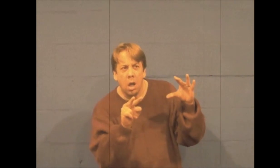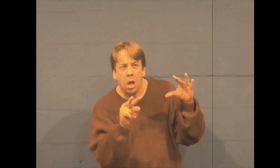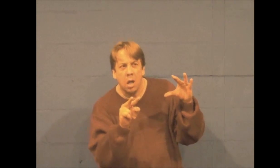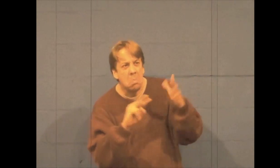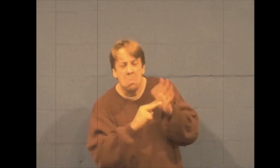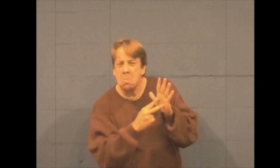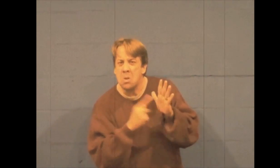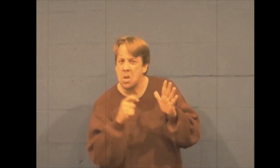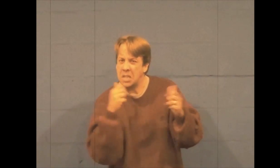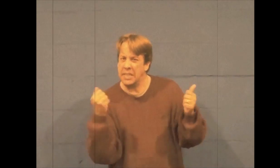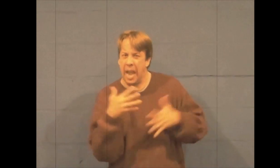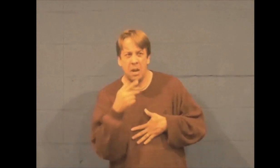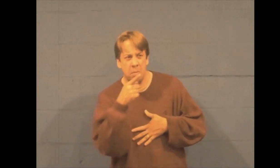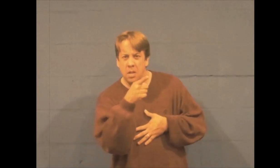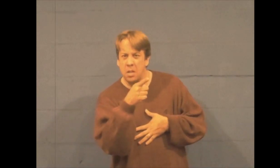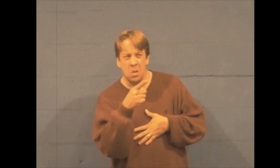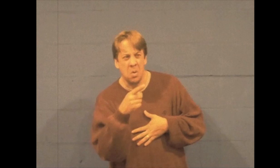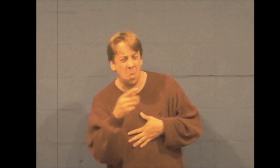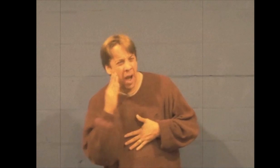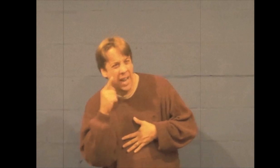twitched his nose,